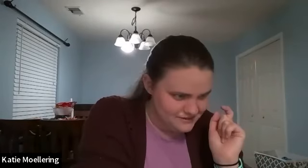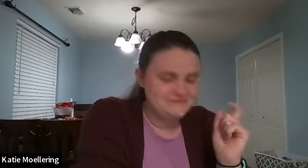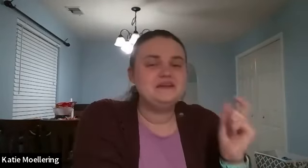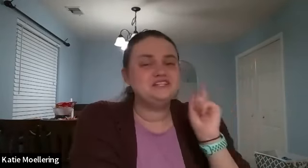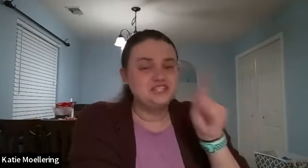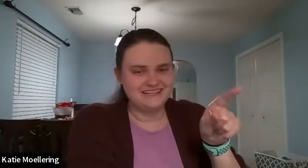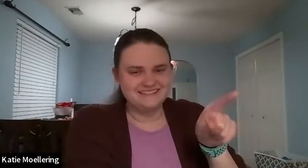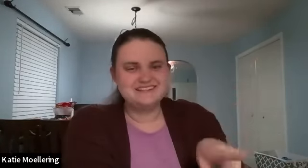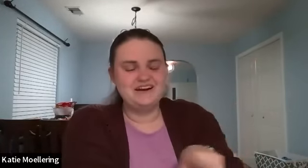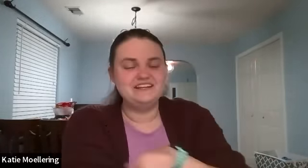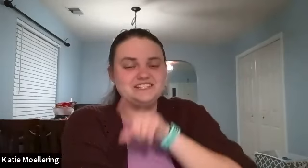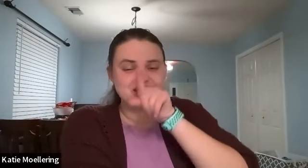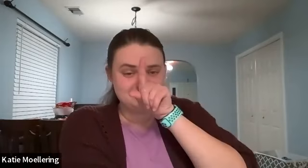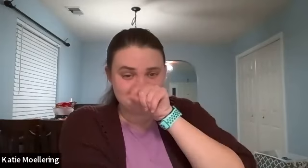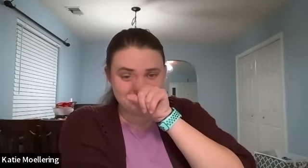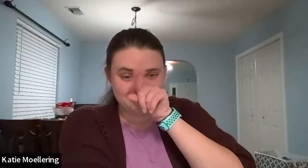minute. Chicken, sorry. Chicken.